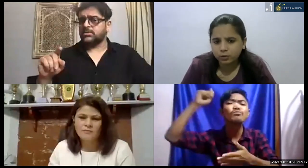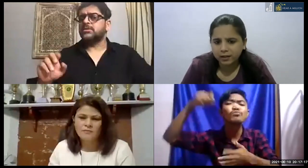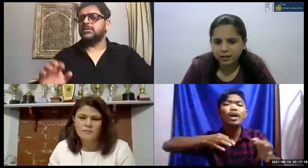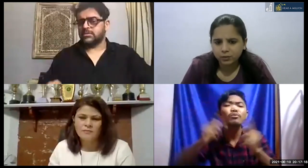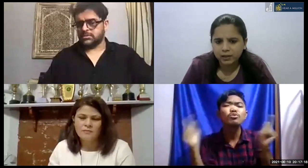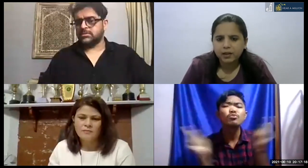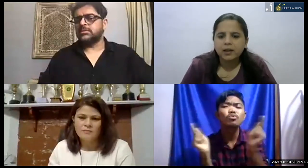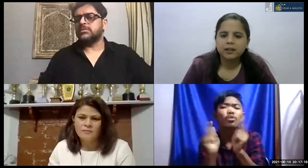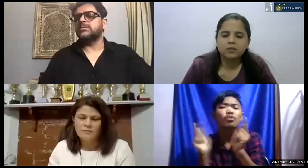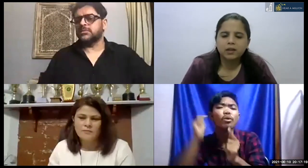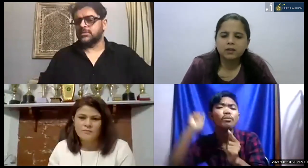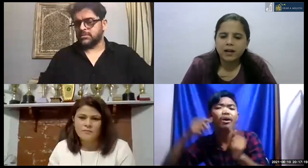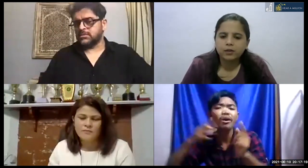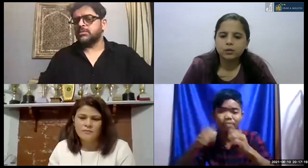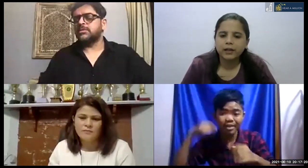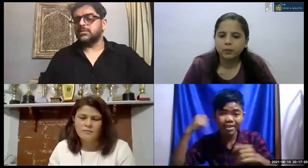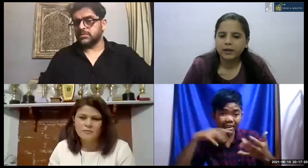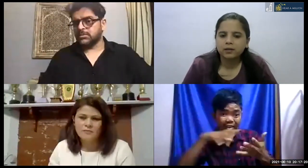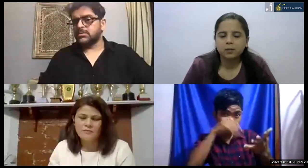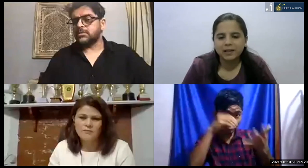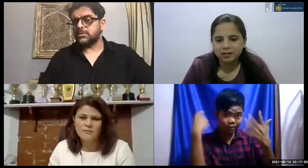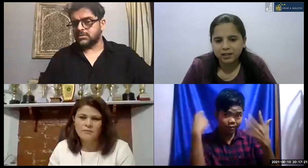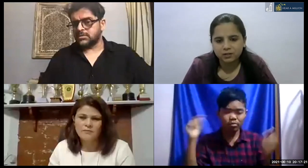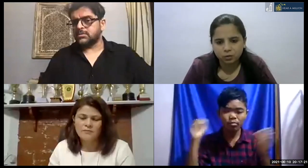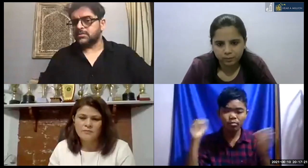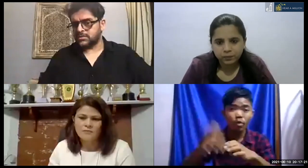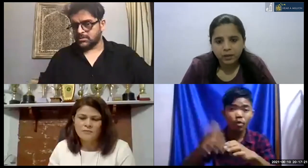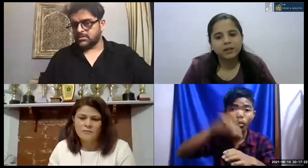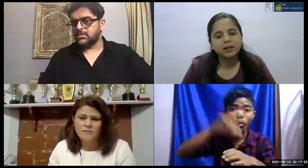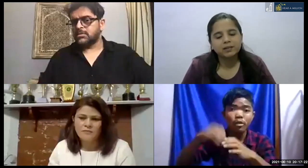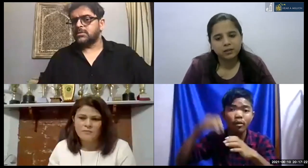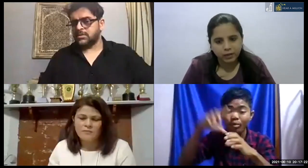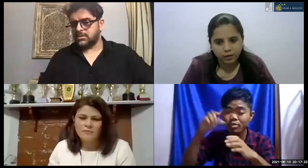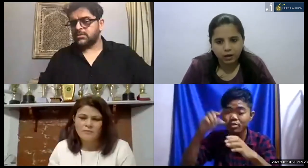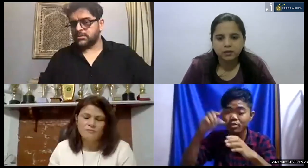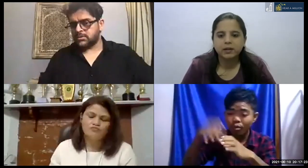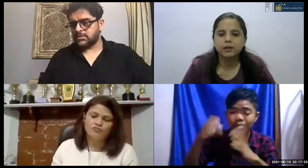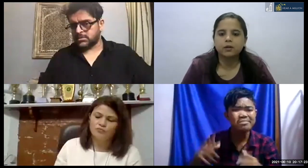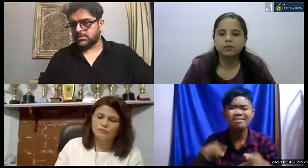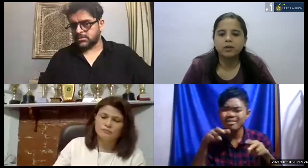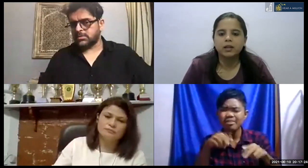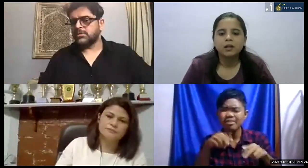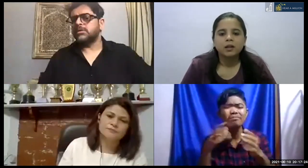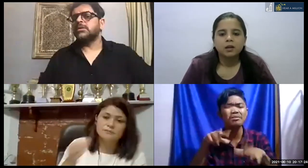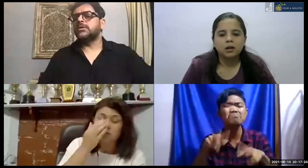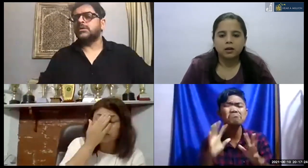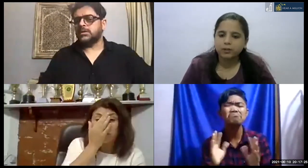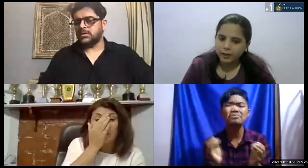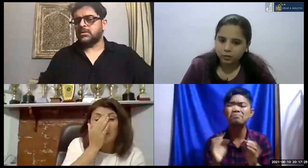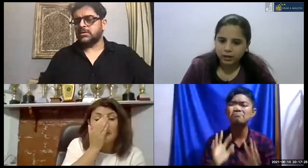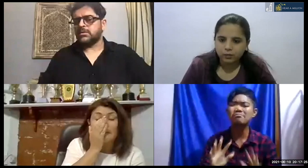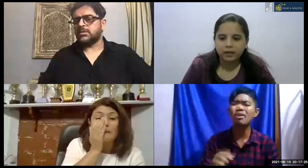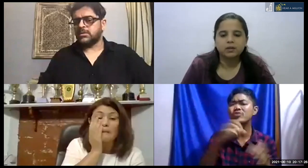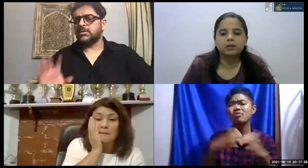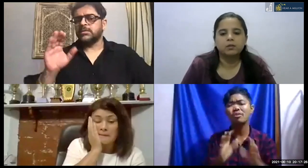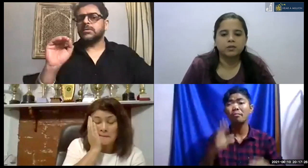standard student as well. Yes, we try to explain the basic things to them when they see the video. After later on, we explain